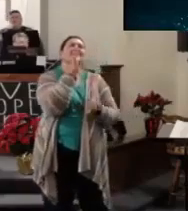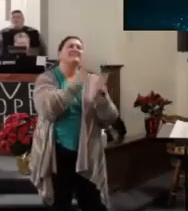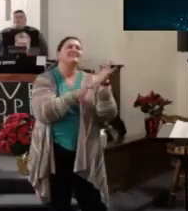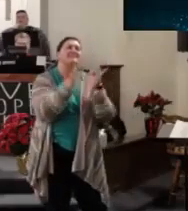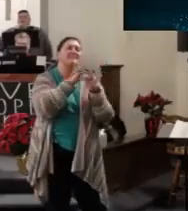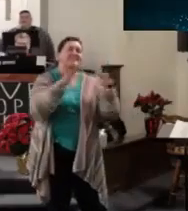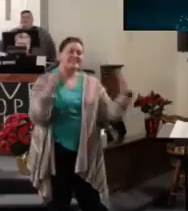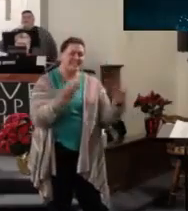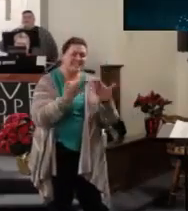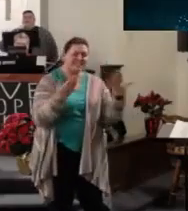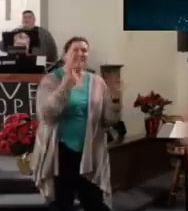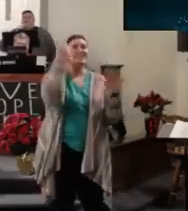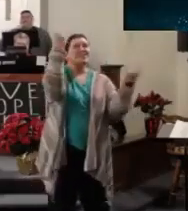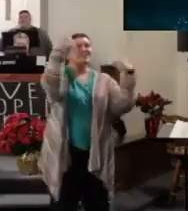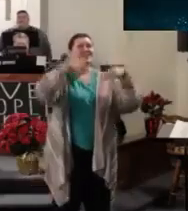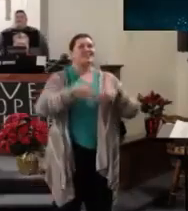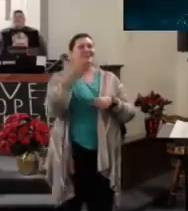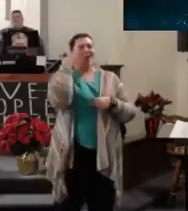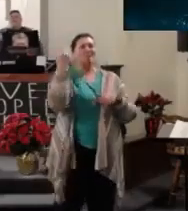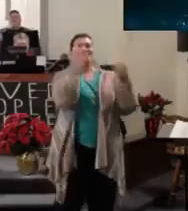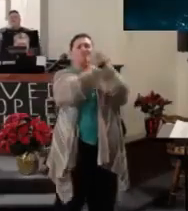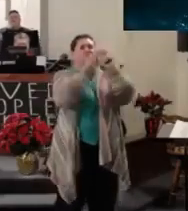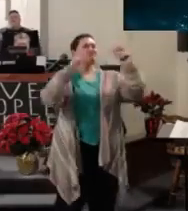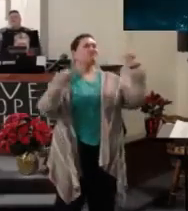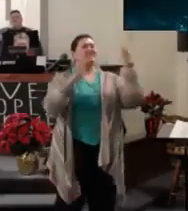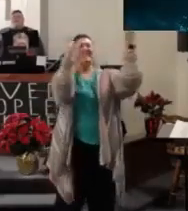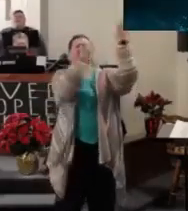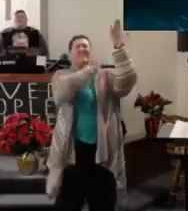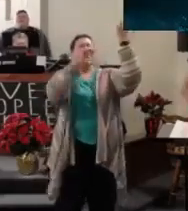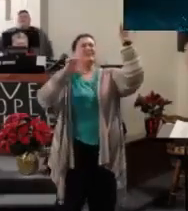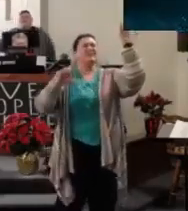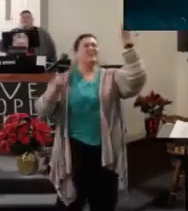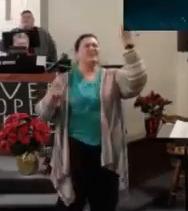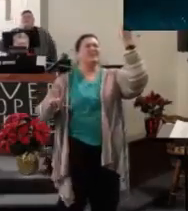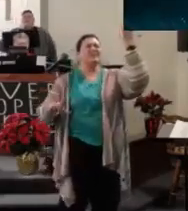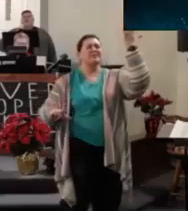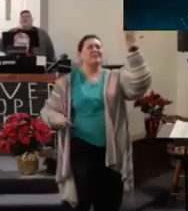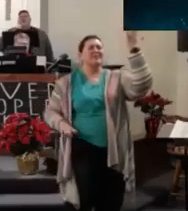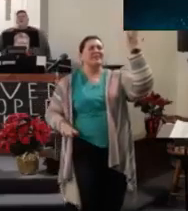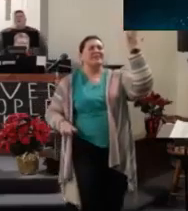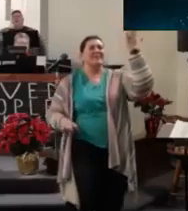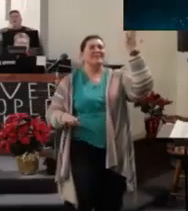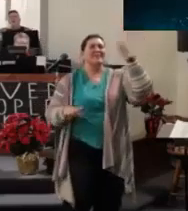us. For he is here, he's come to save.